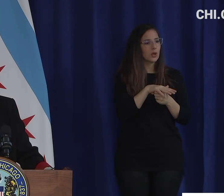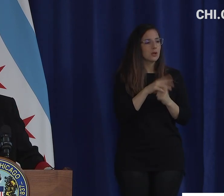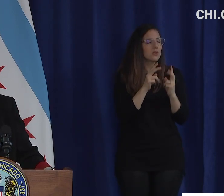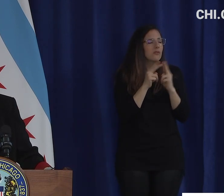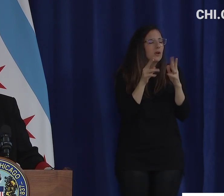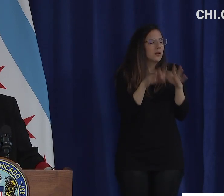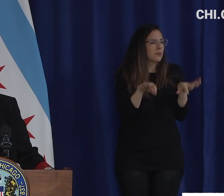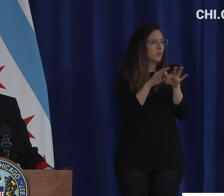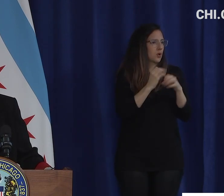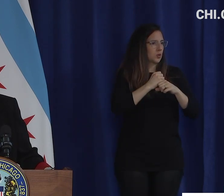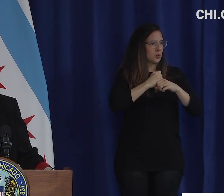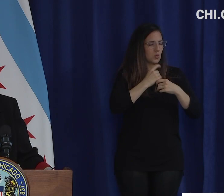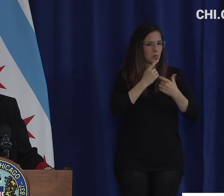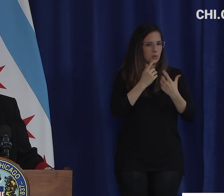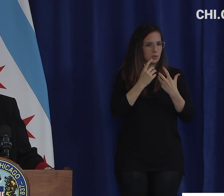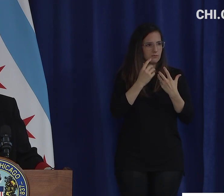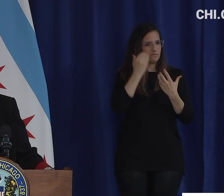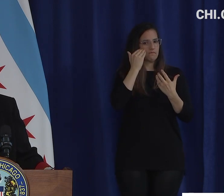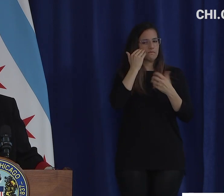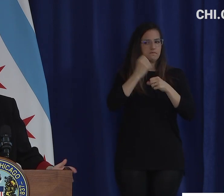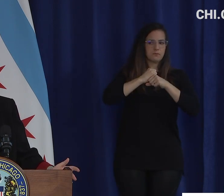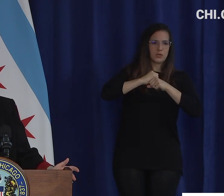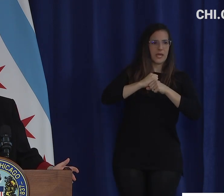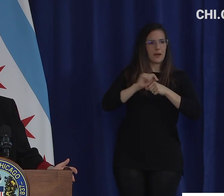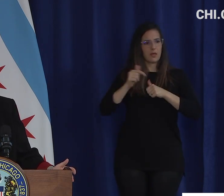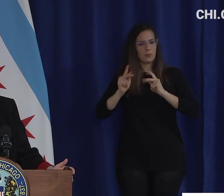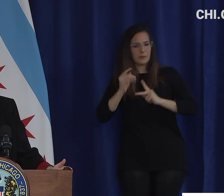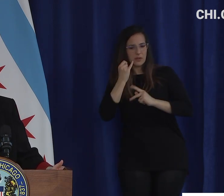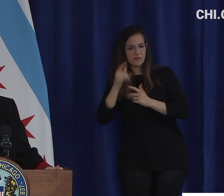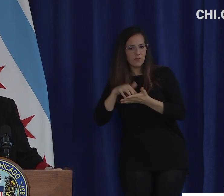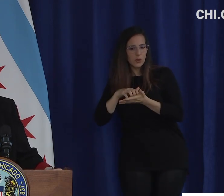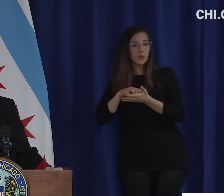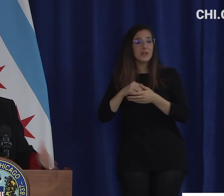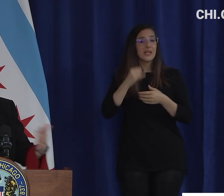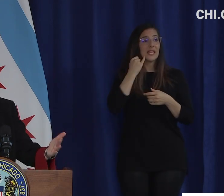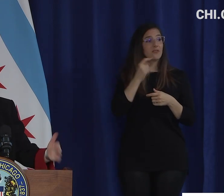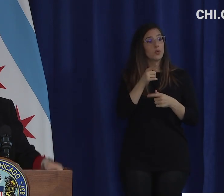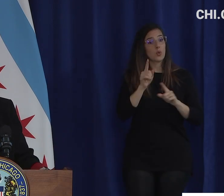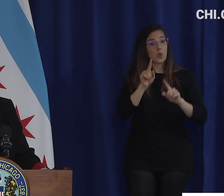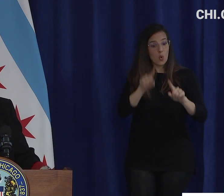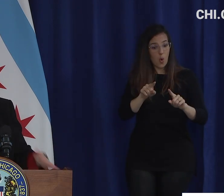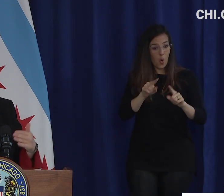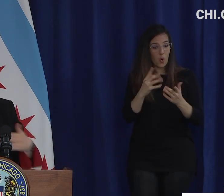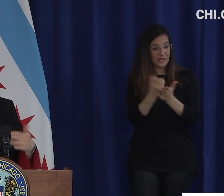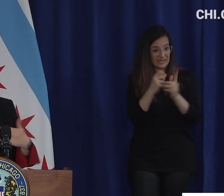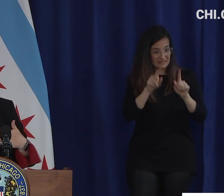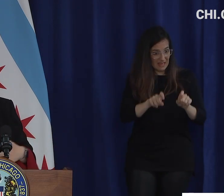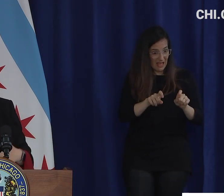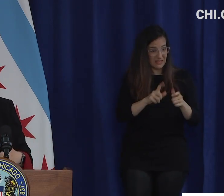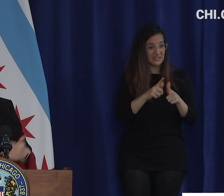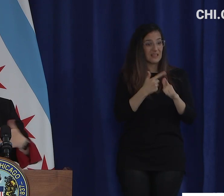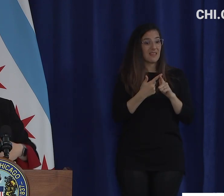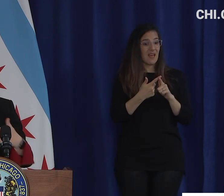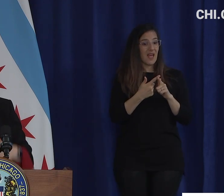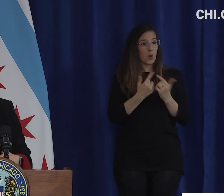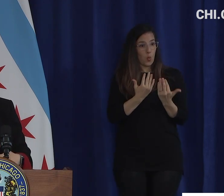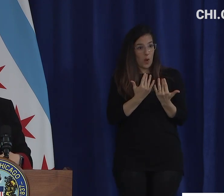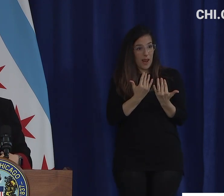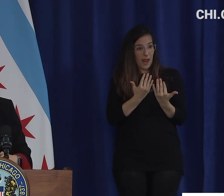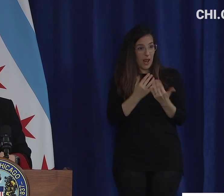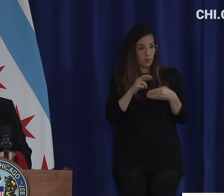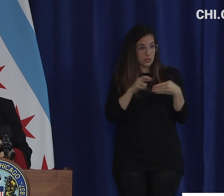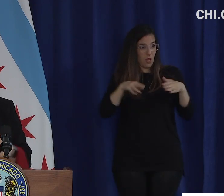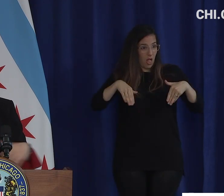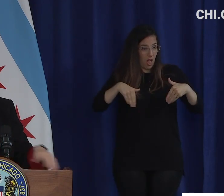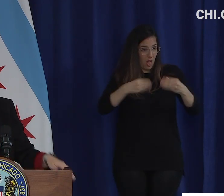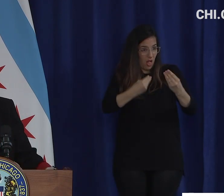vulnerable, to not go and, if you're waiting for a test result because you have symptoms, you need to isolate while you are waiting for